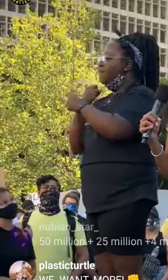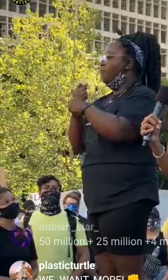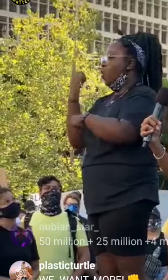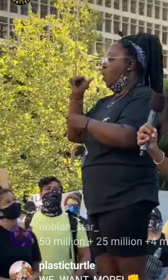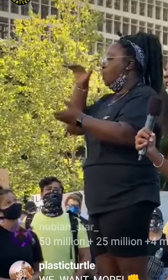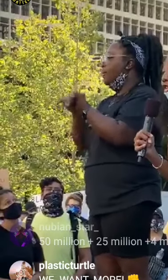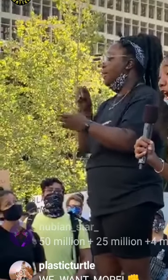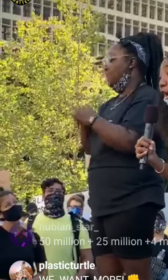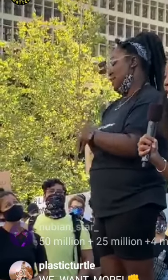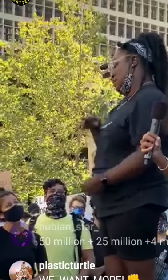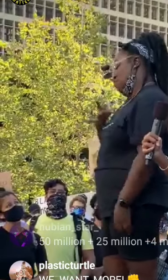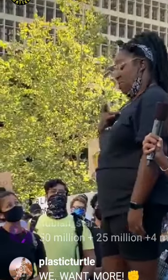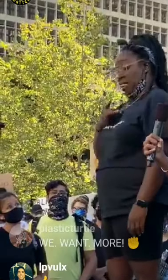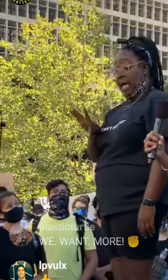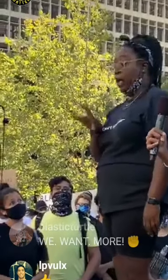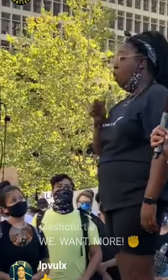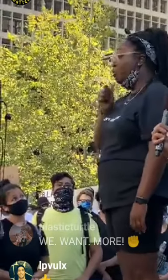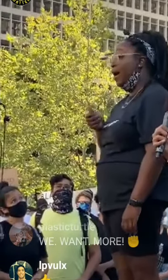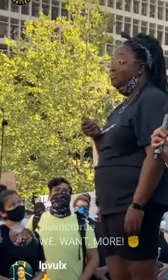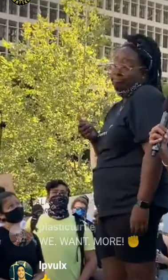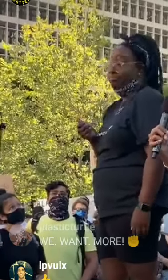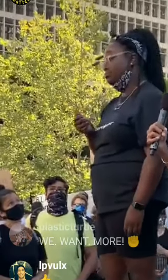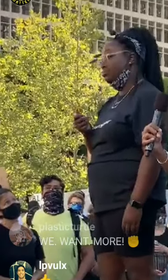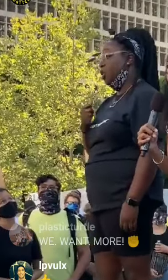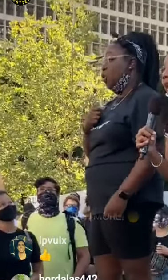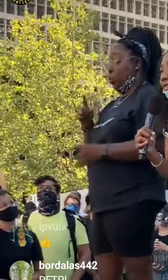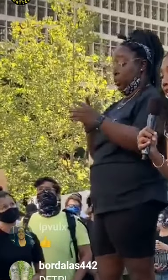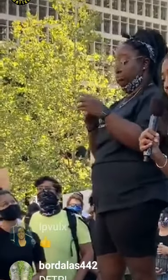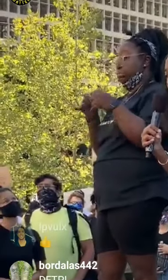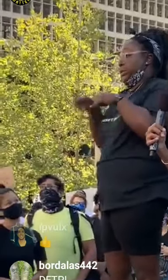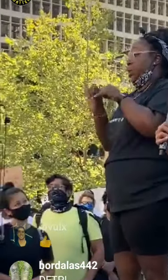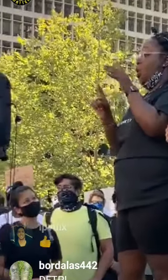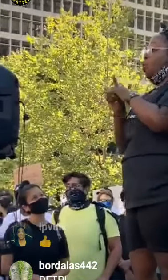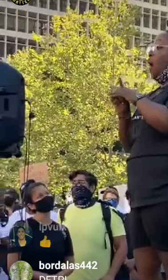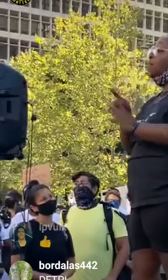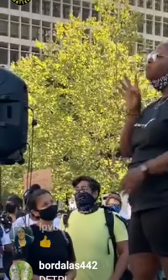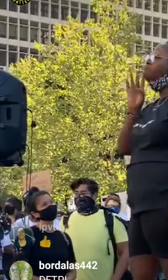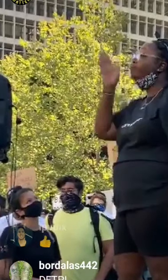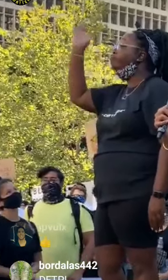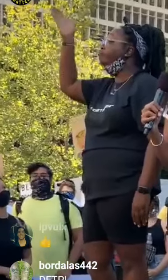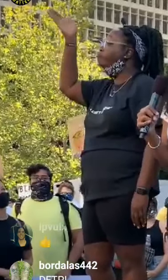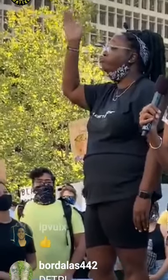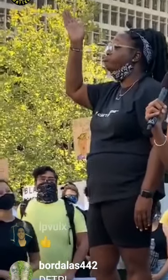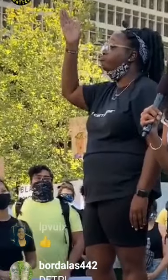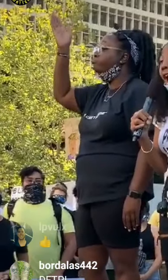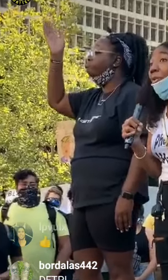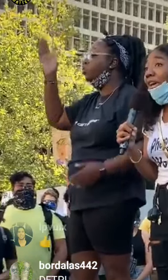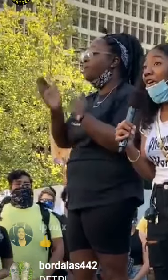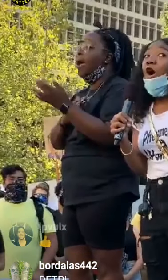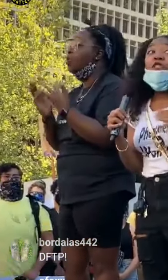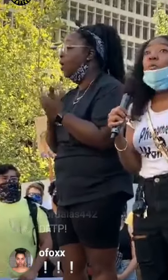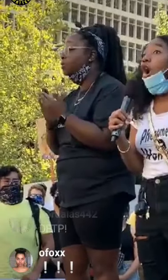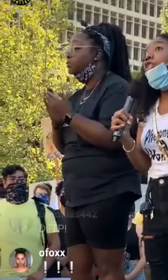believe in. And whether they like it or not, we're still gonna come out there and say what we have to say. So